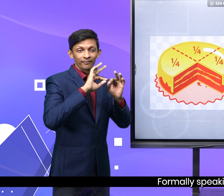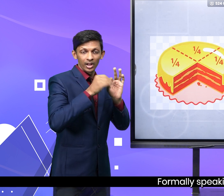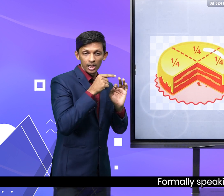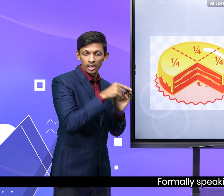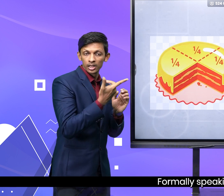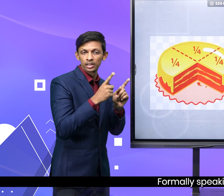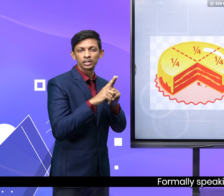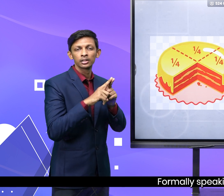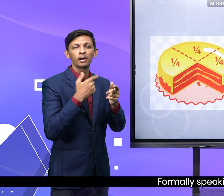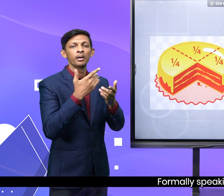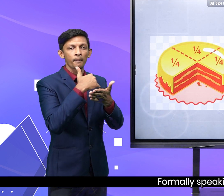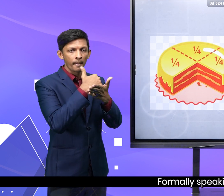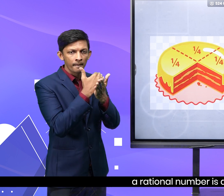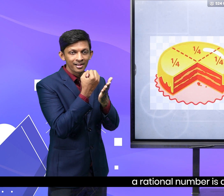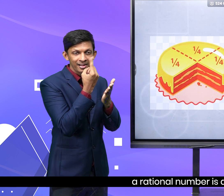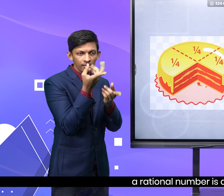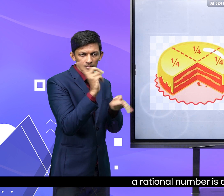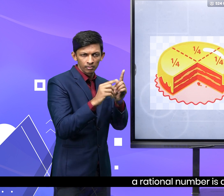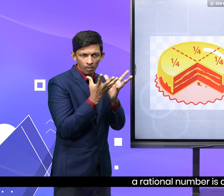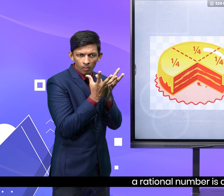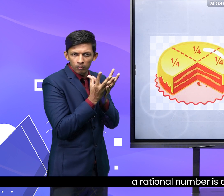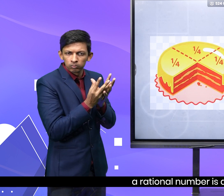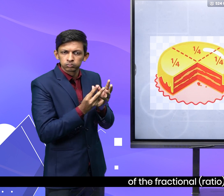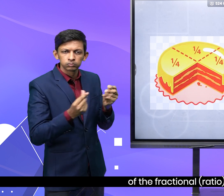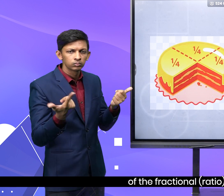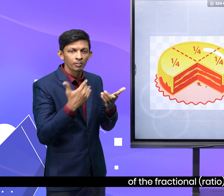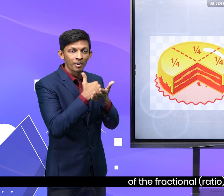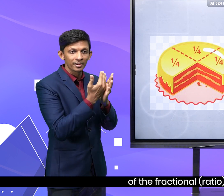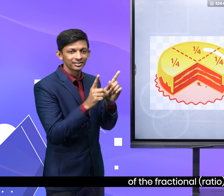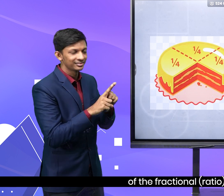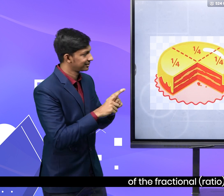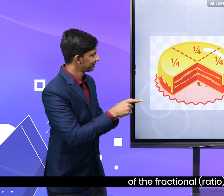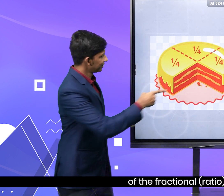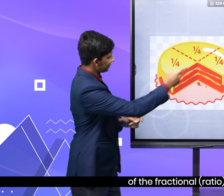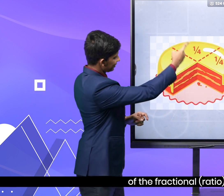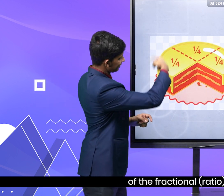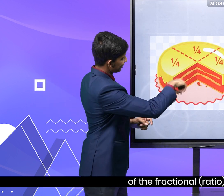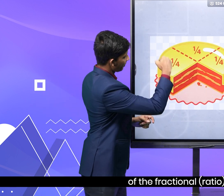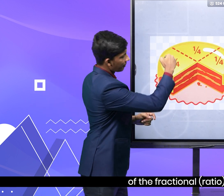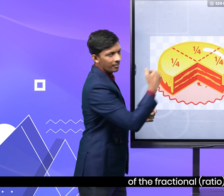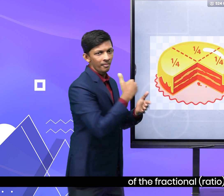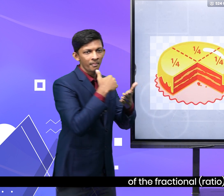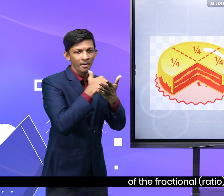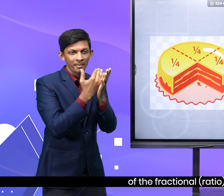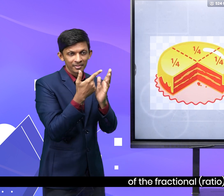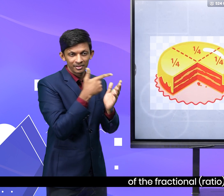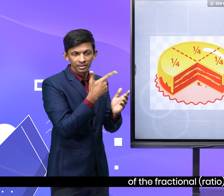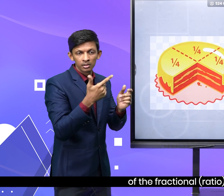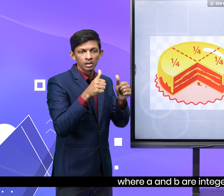Formally speaking, a rational number is a number of the fractional ratio form a by b, where a